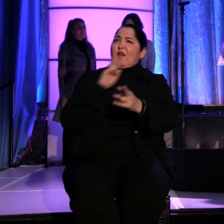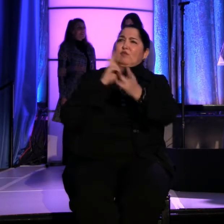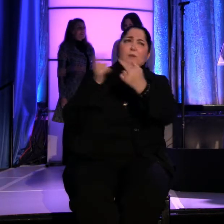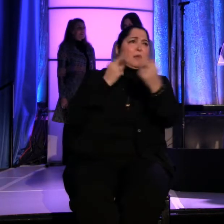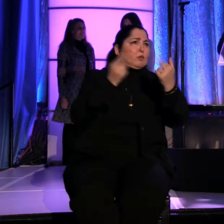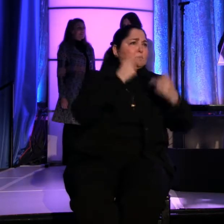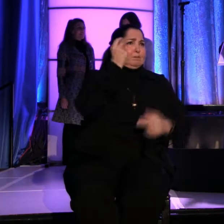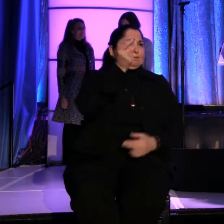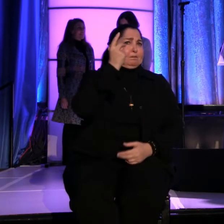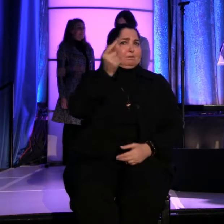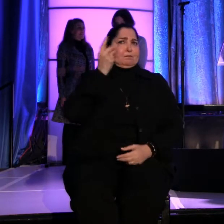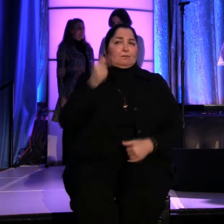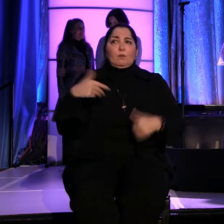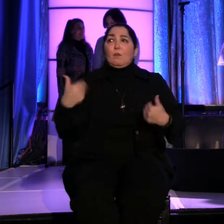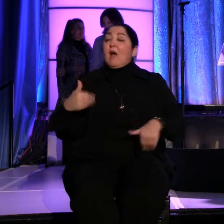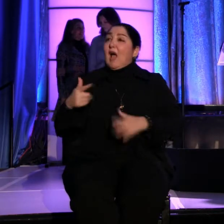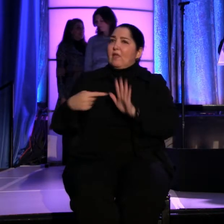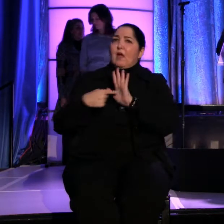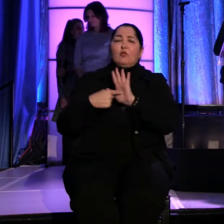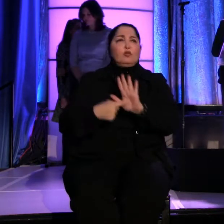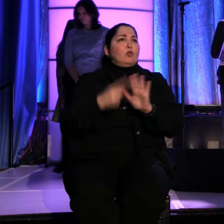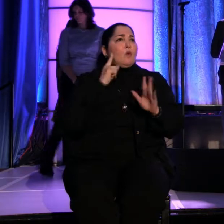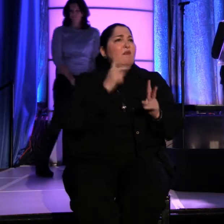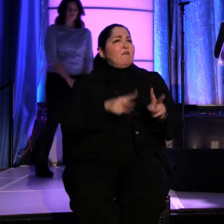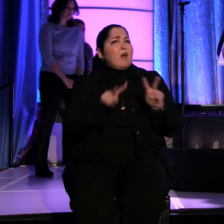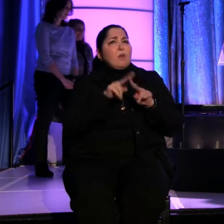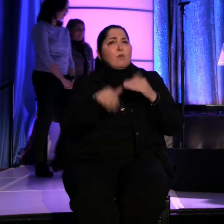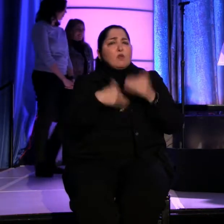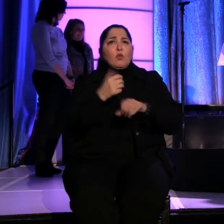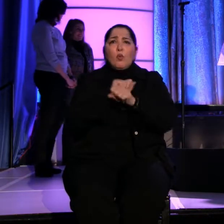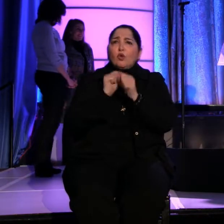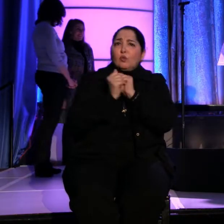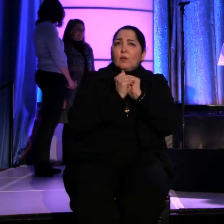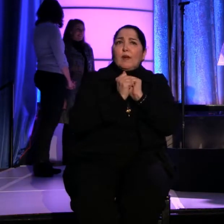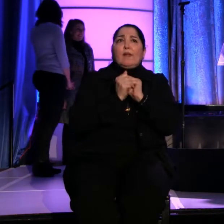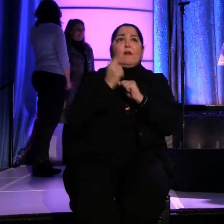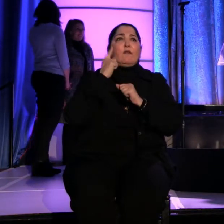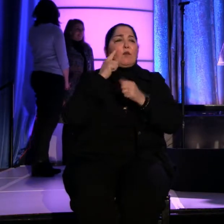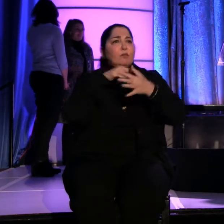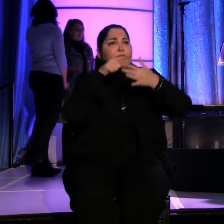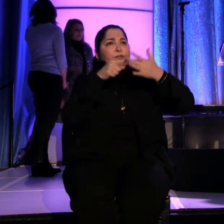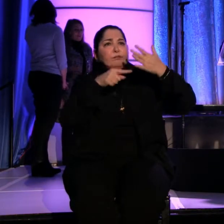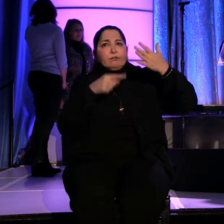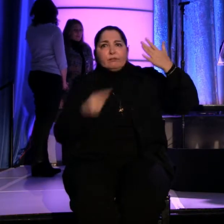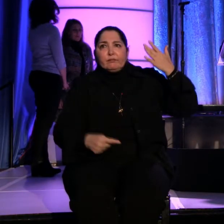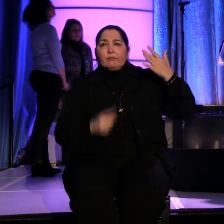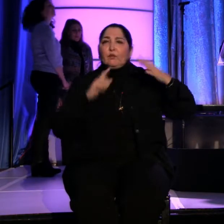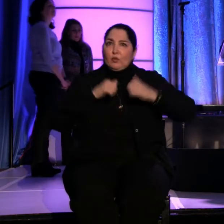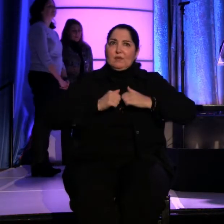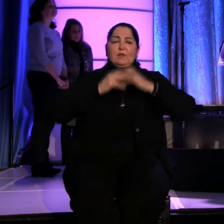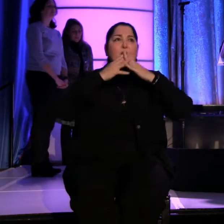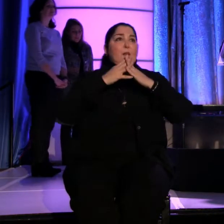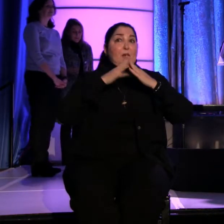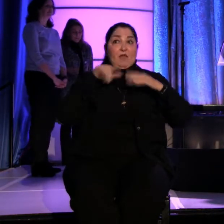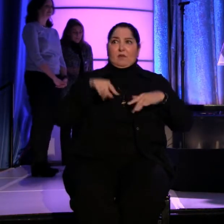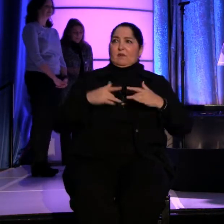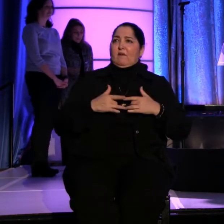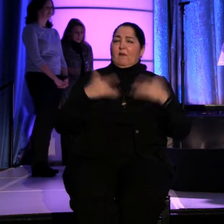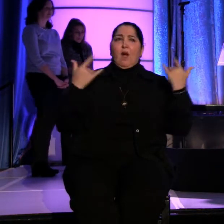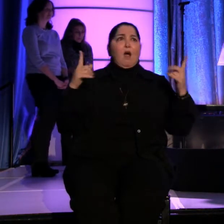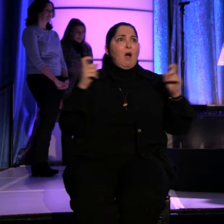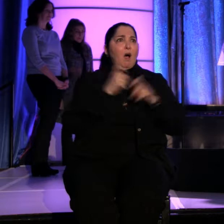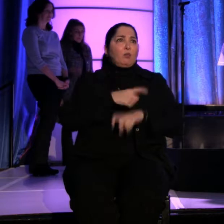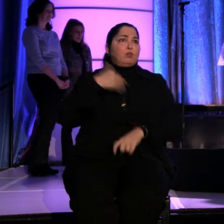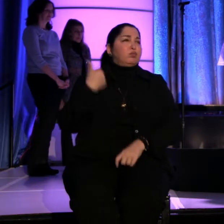invaluable process of working together on the logistics, content, and management of this complicated event.